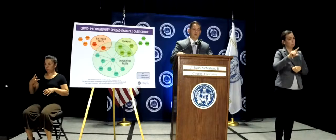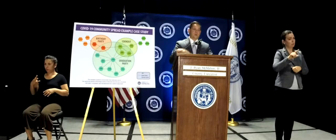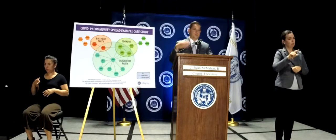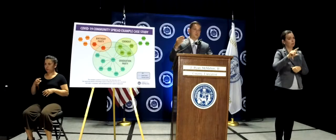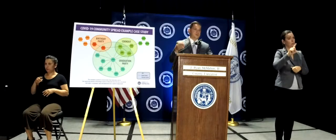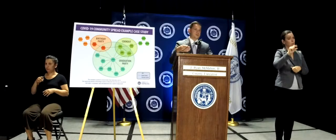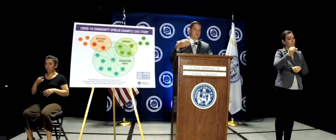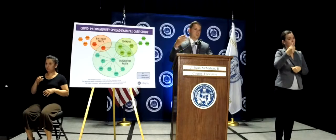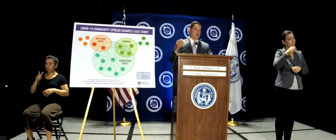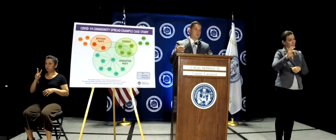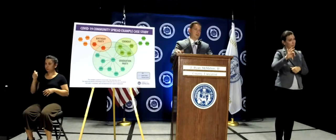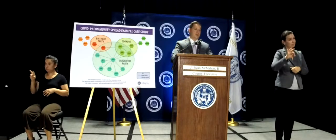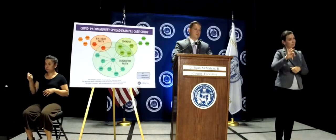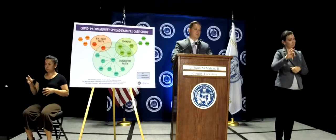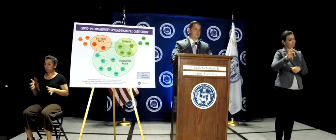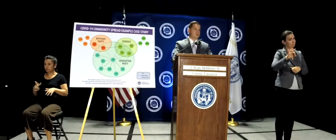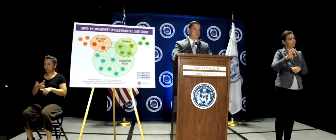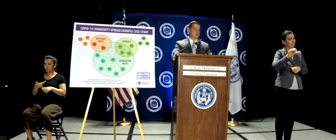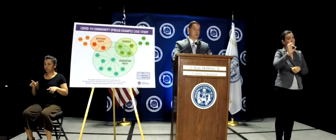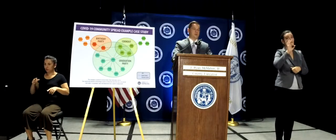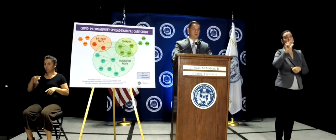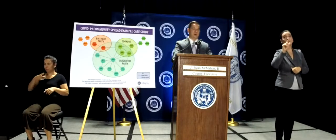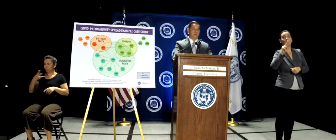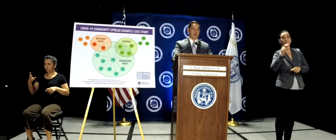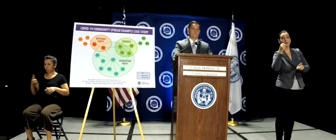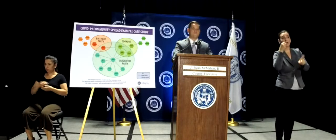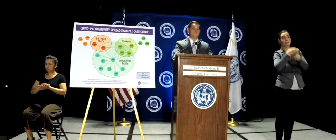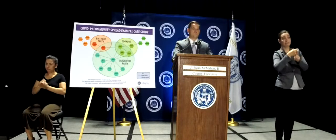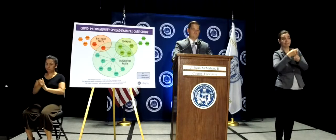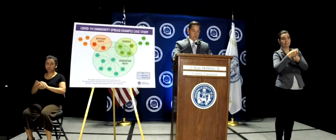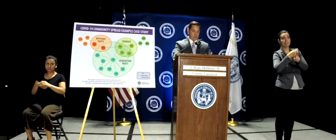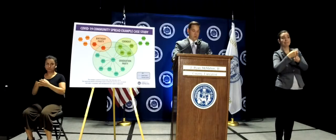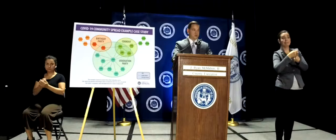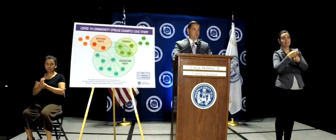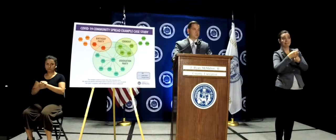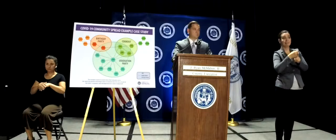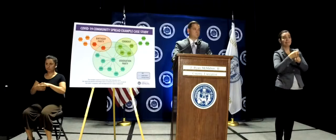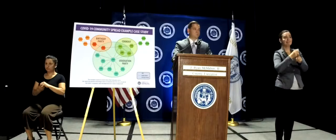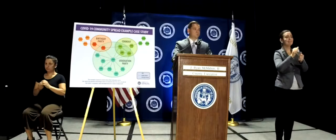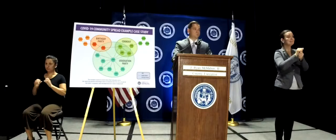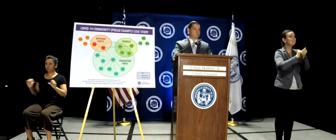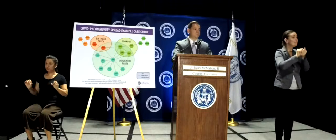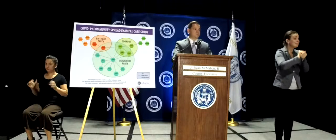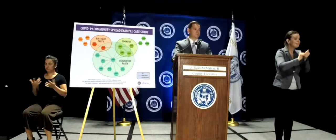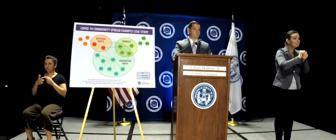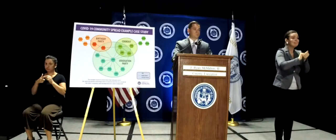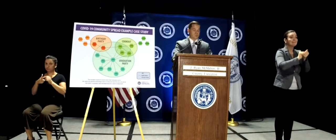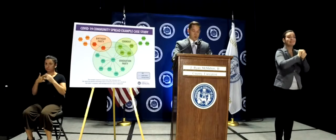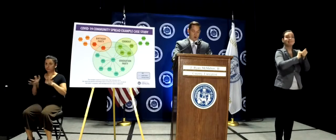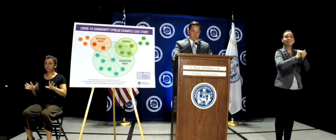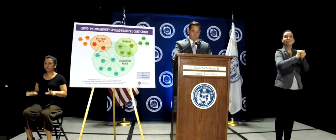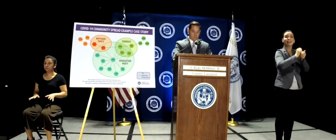hopefully going into the flu season too, we'll have a very light flu season because we're all doing our part. Any other questions?